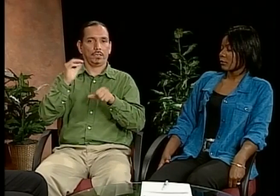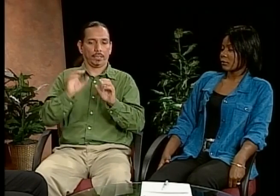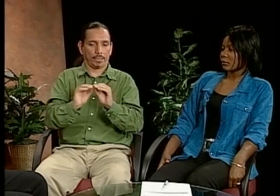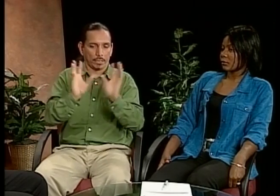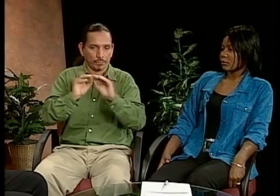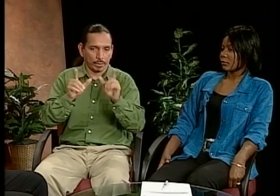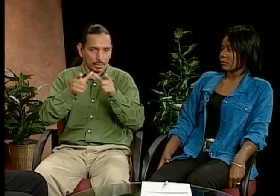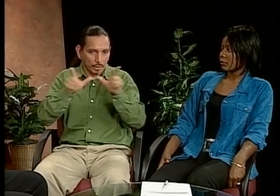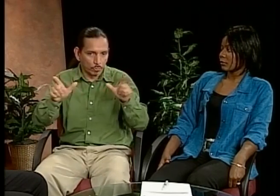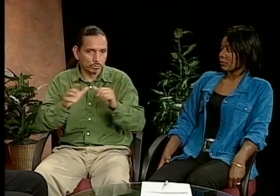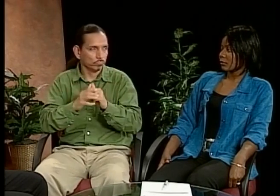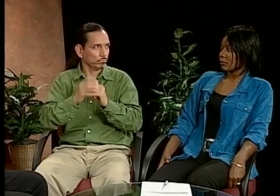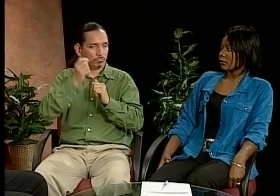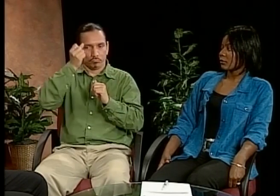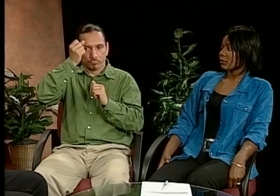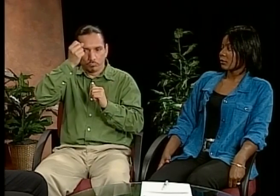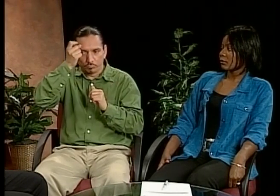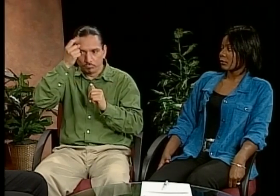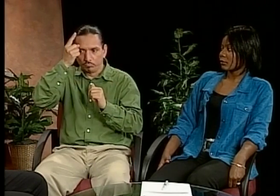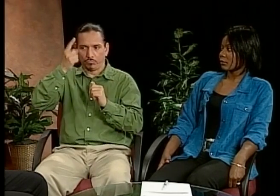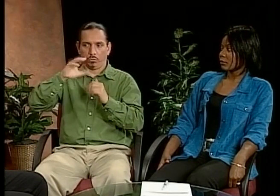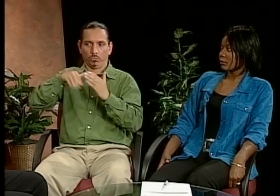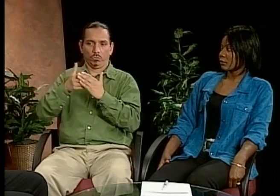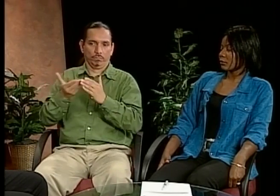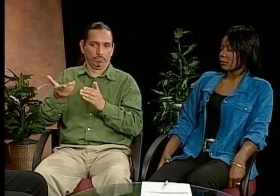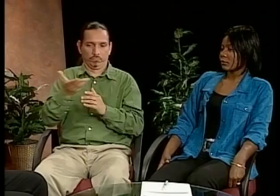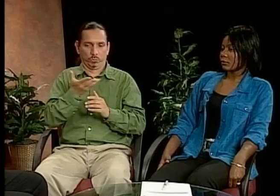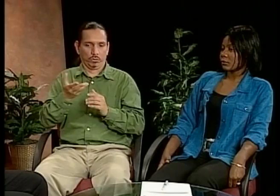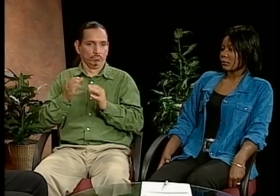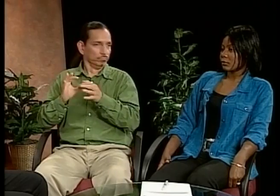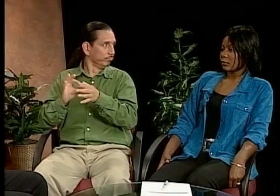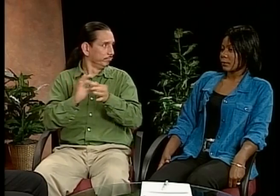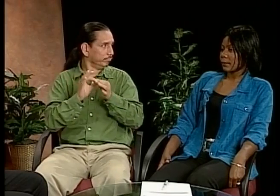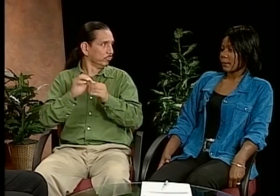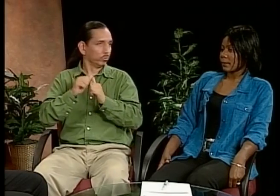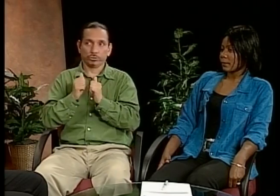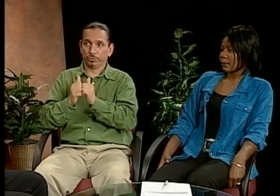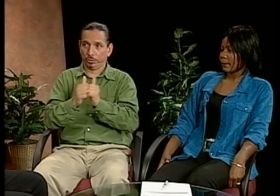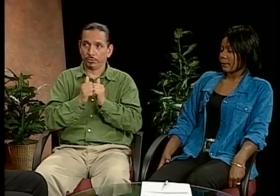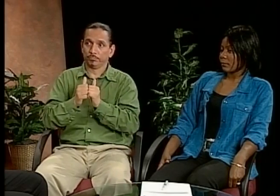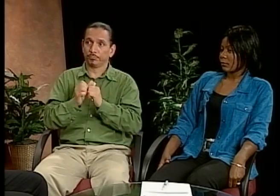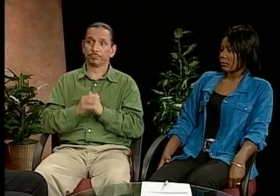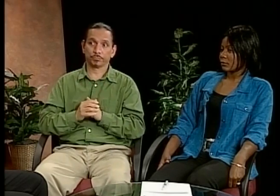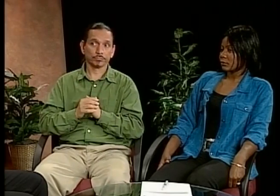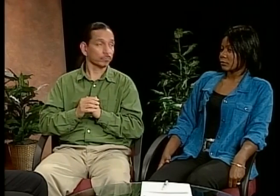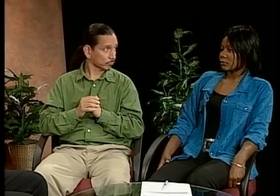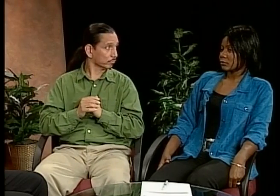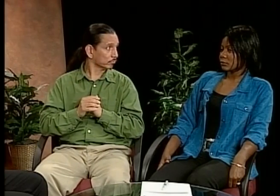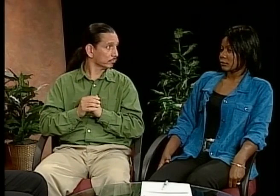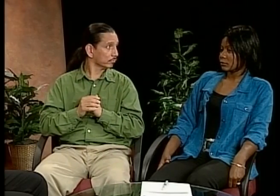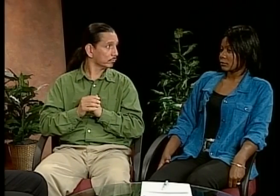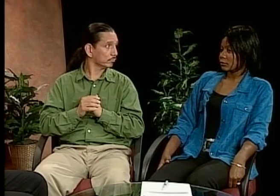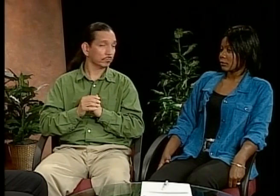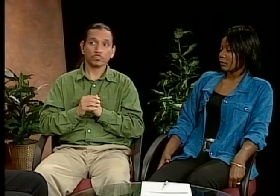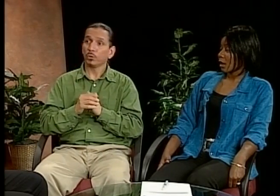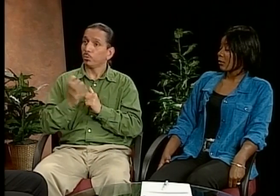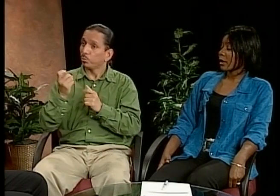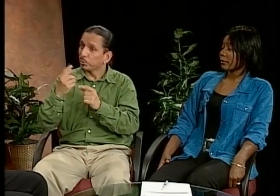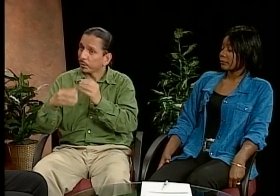going through this. We may have instances where you have to clarify language or make sure that all of us are on the same page and understanding this together. Okay.